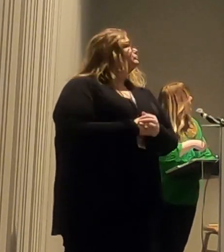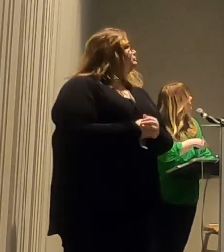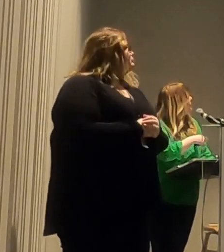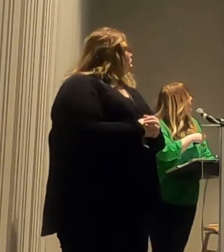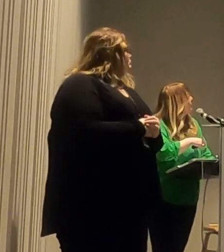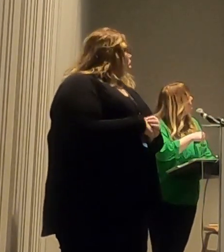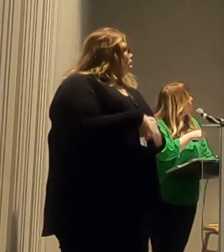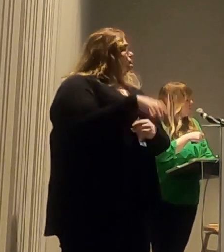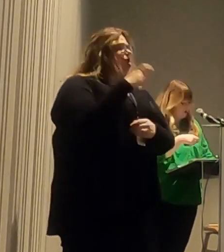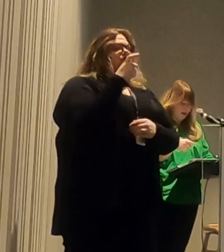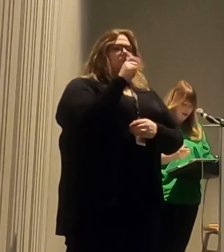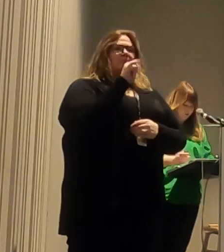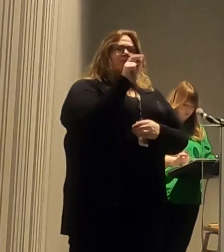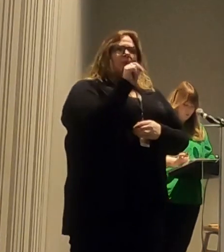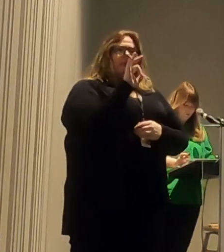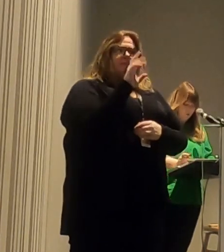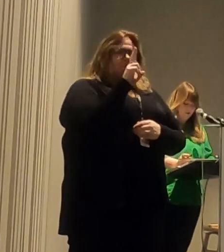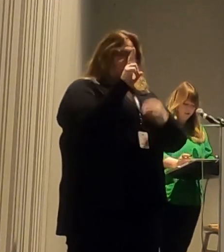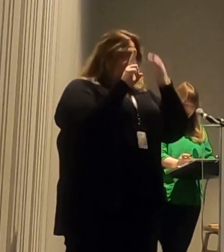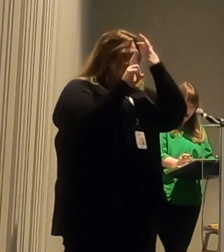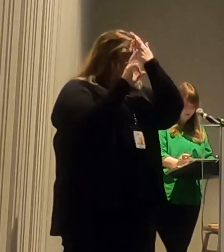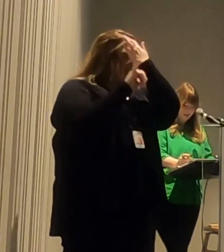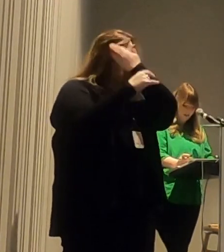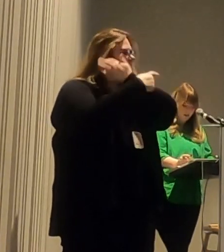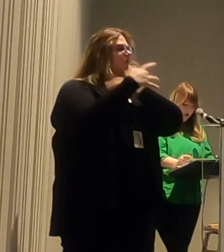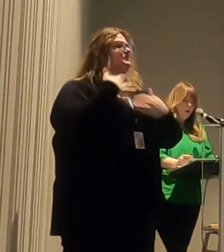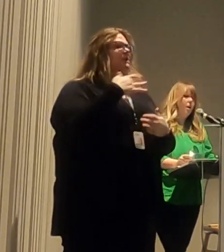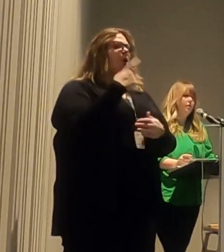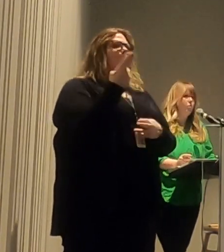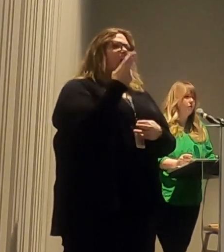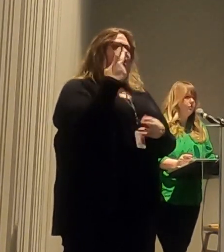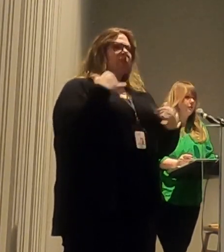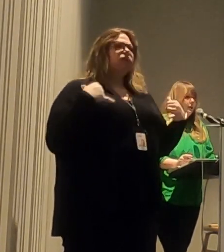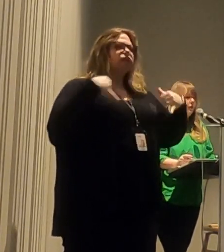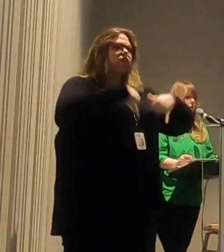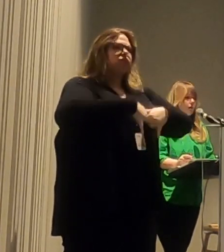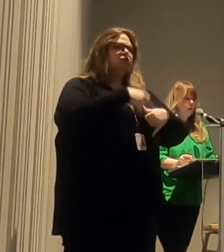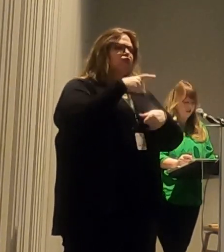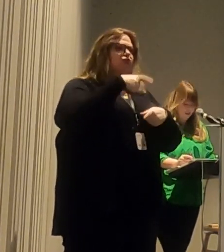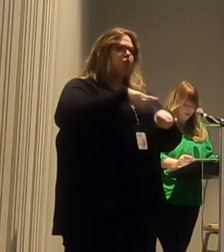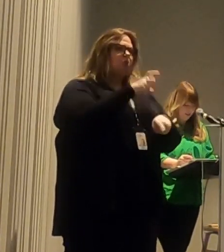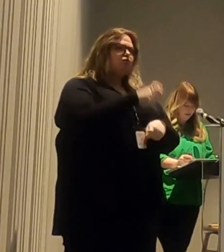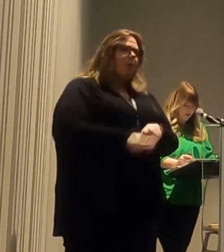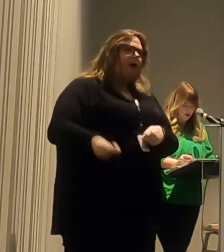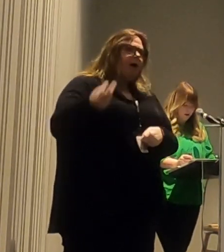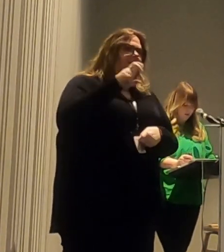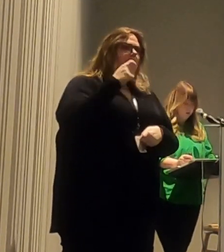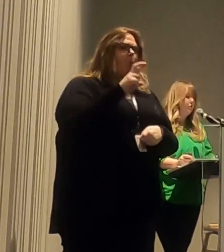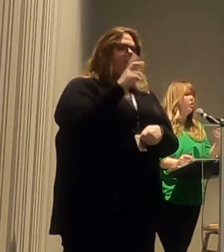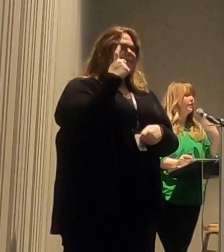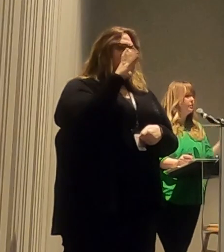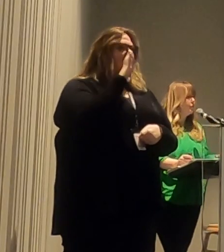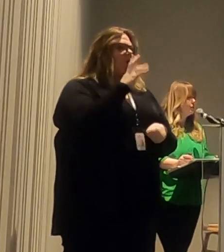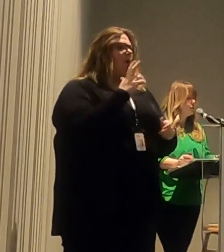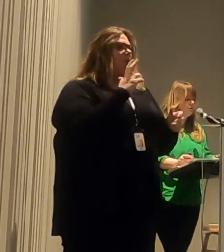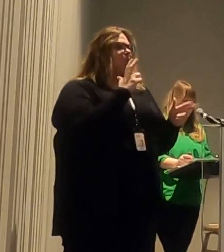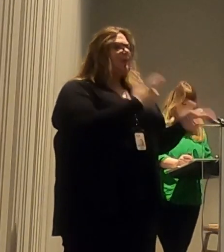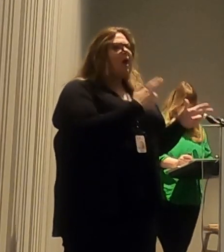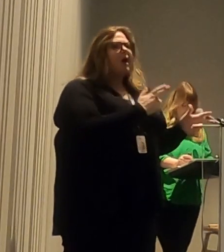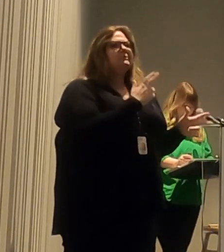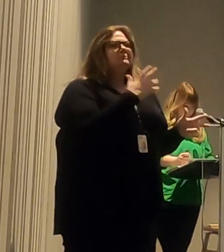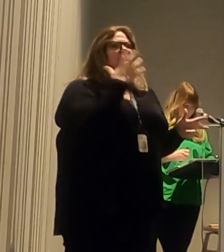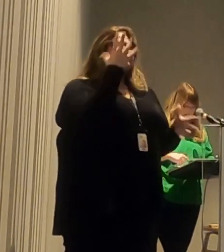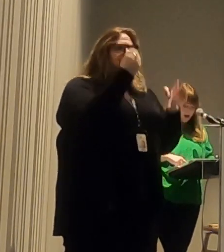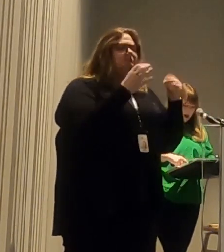is the shinfu on the bottom left here, and that was worn for traveling. or during long huntings, or long excursions